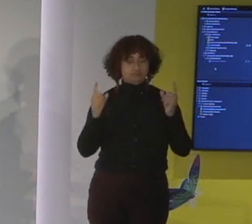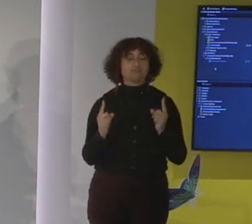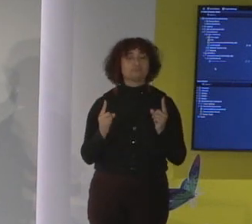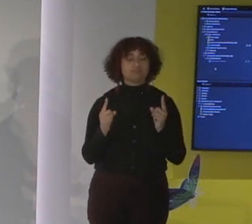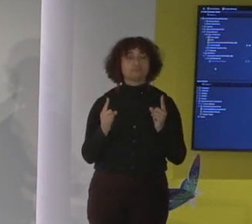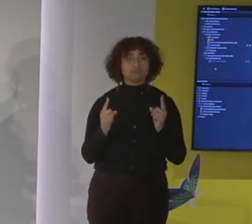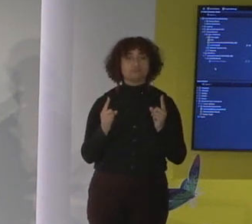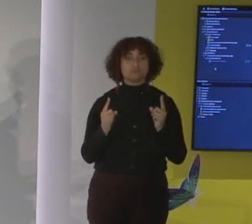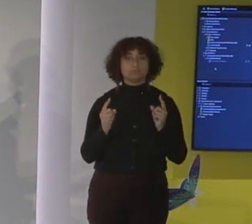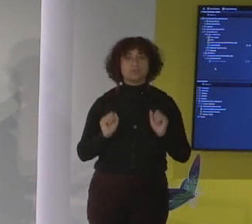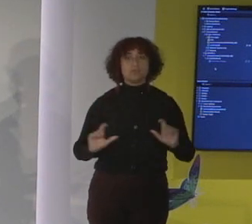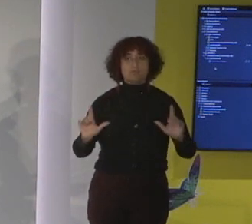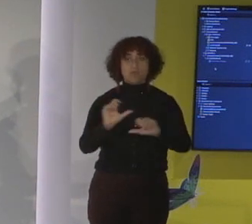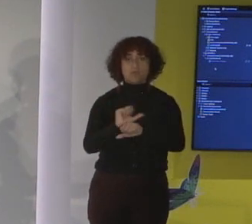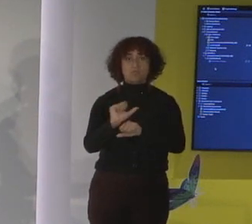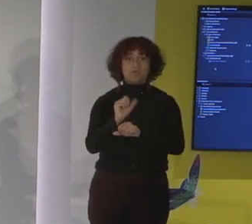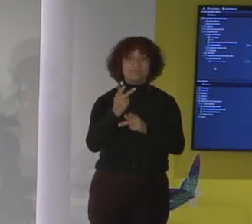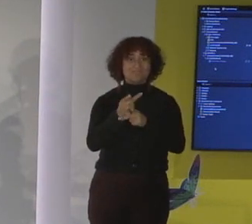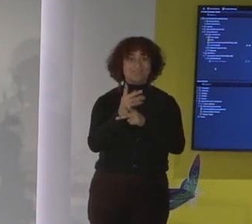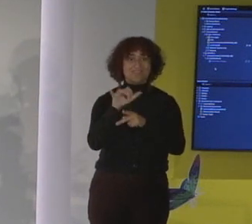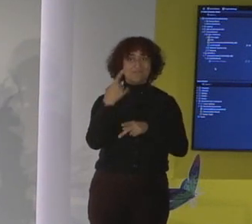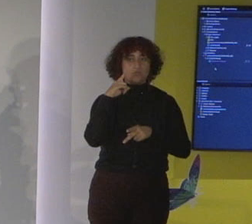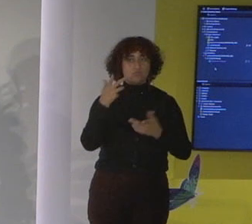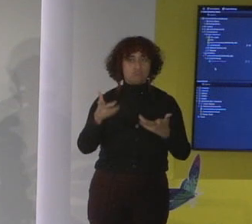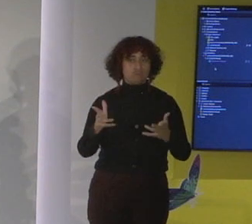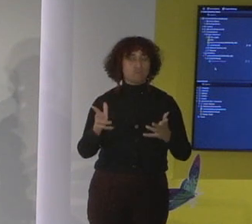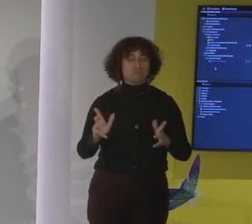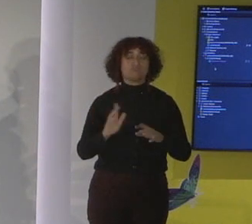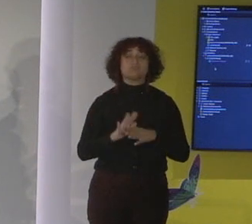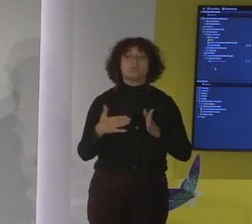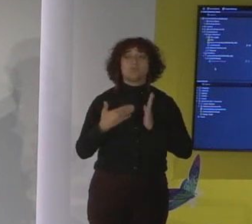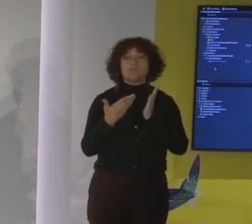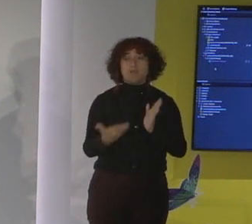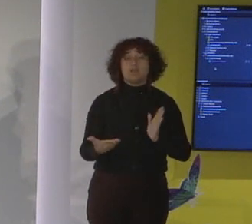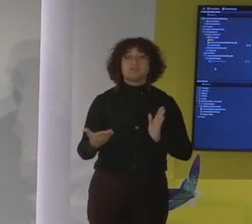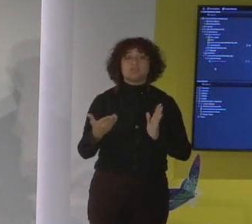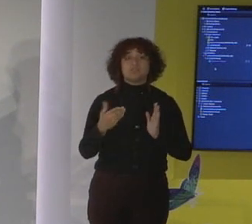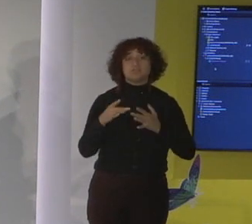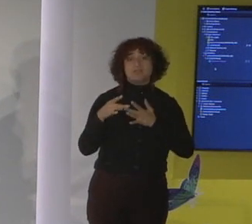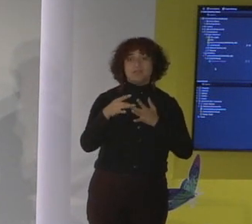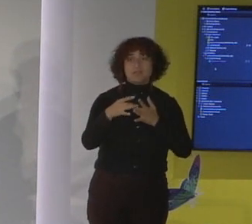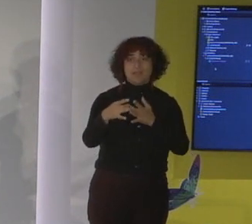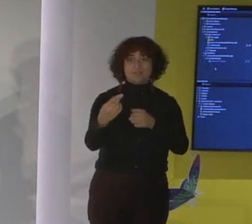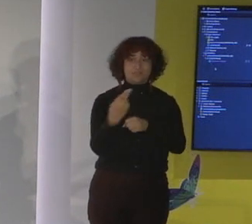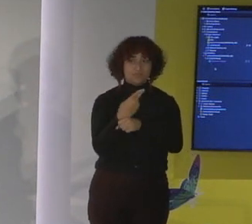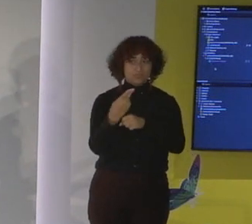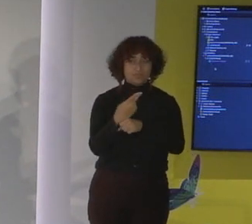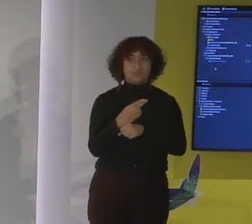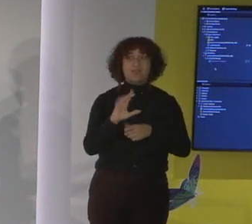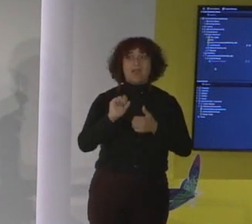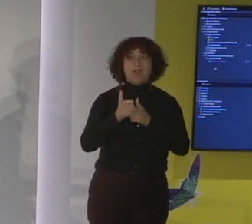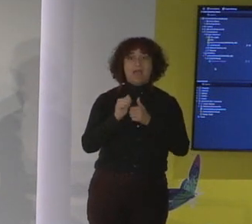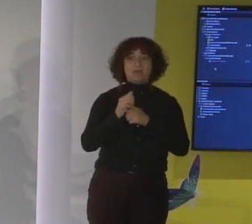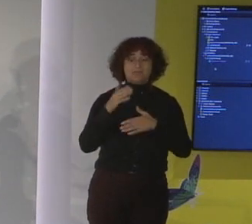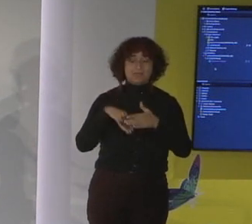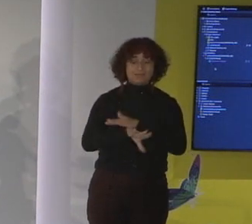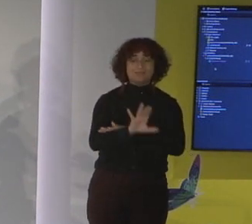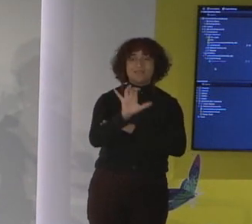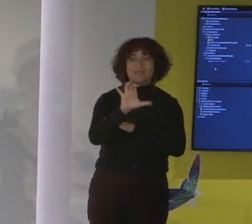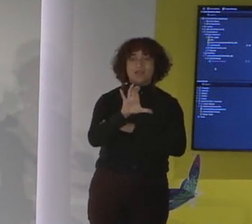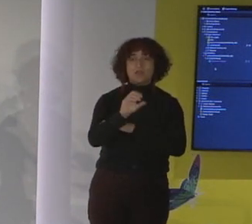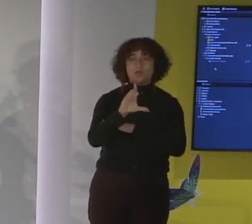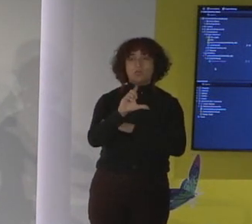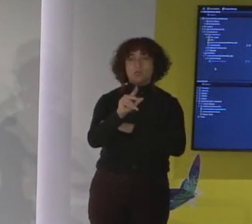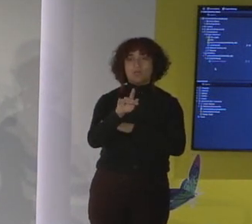Framework takes care of that for you. So it provides UI that guides users how to get into that